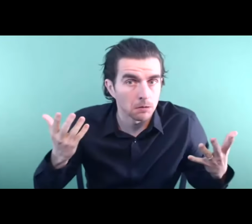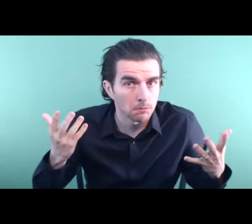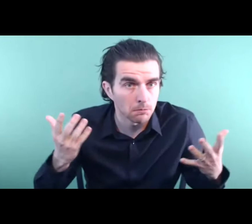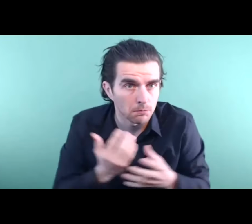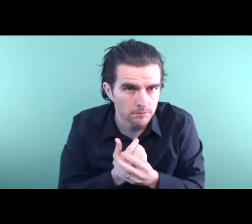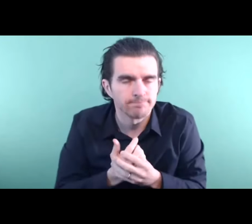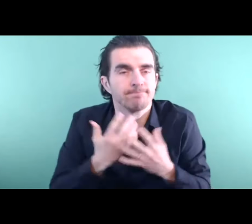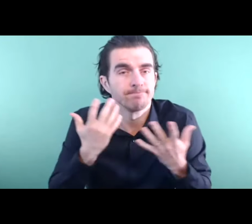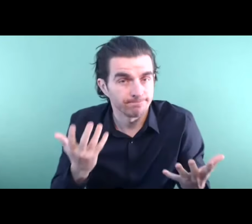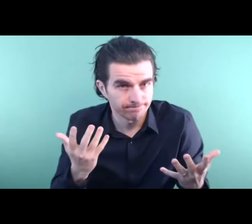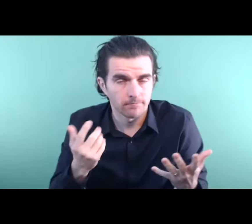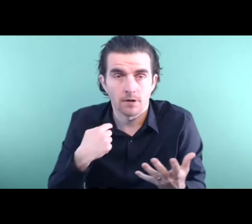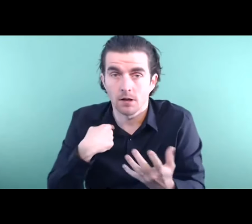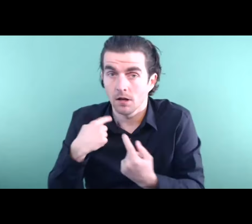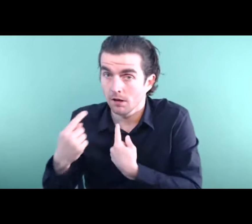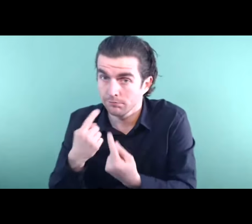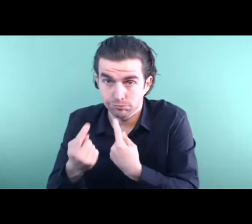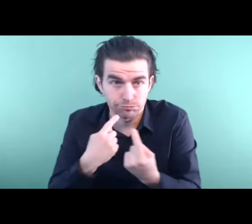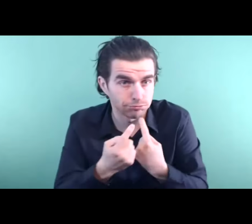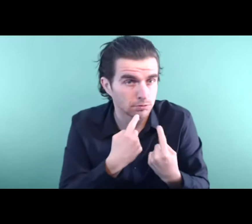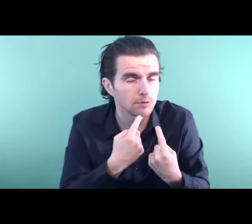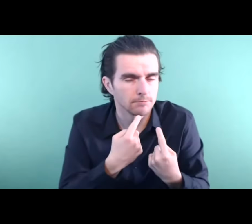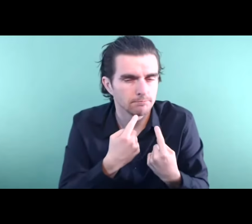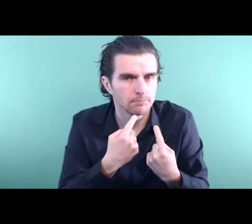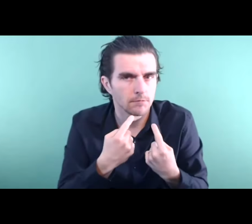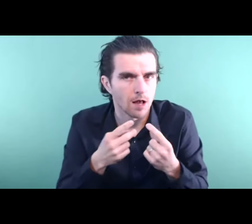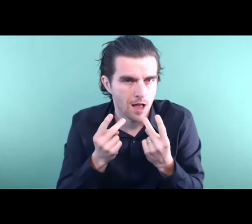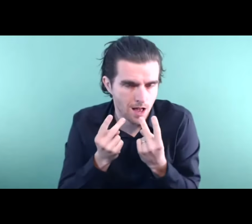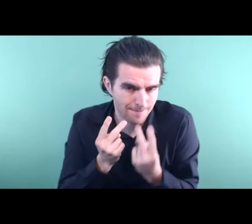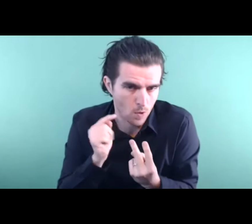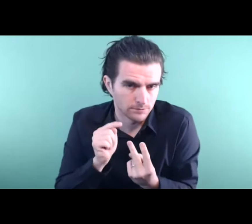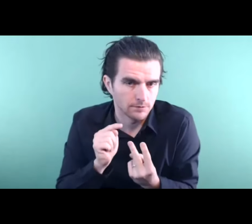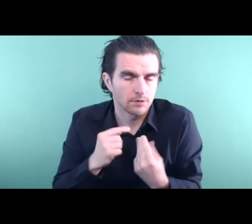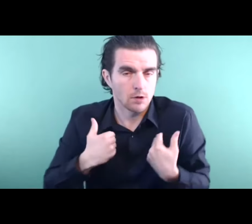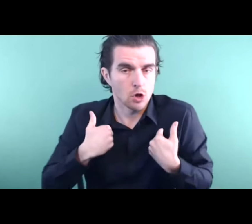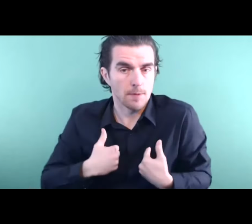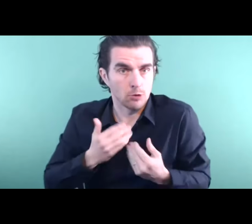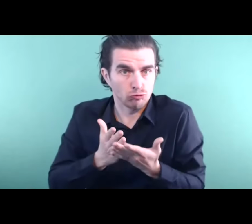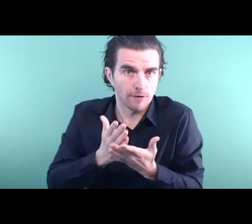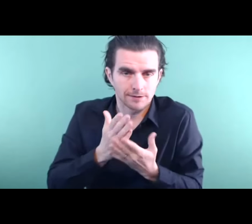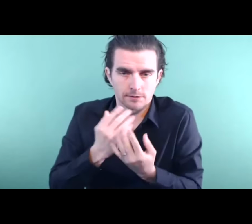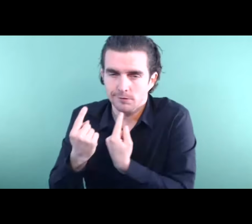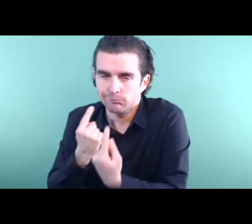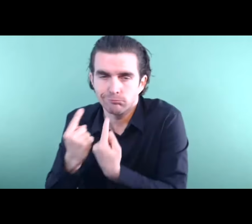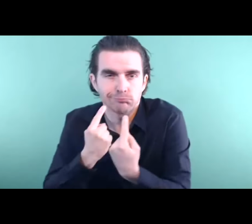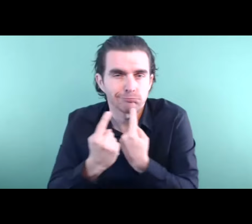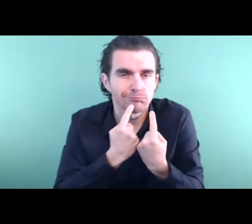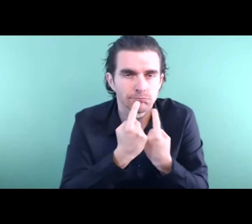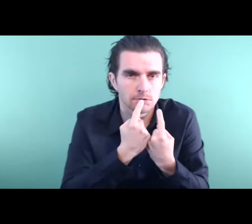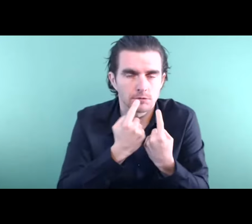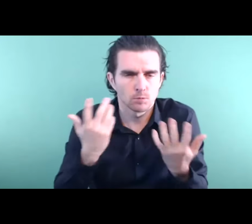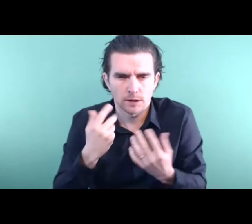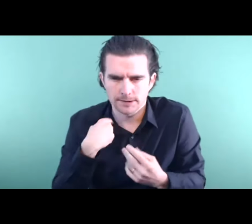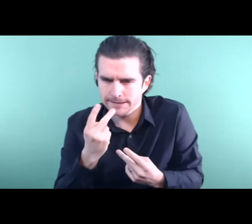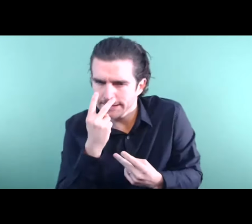is no longer, it's not only not longer the case, we are seeing more data coming, but the problem is that